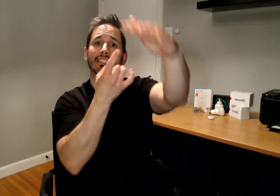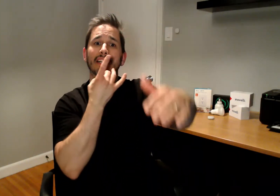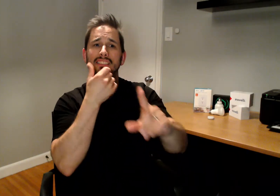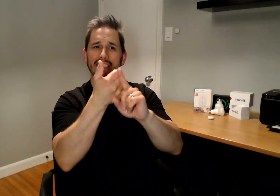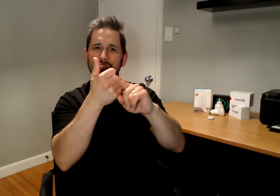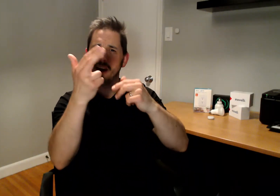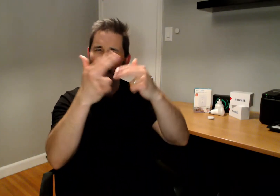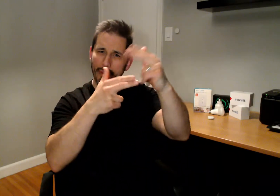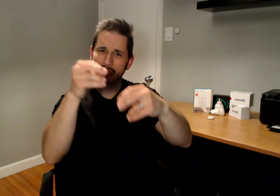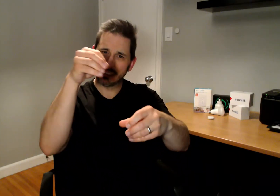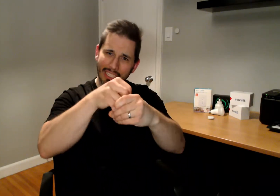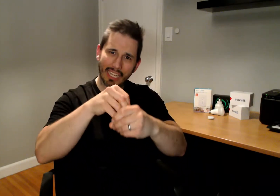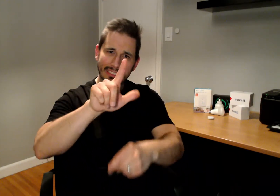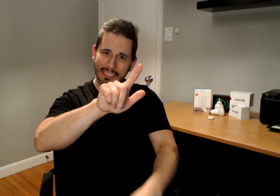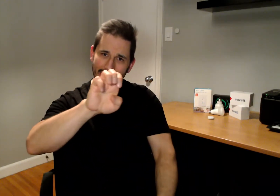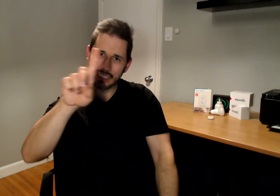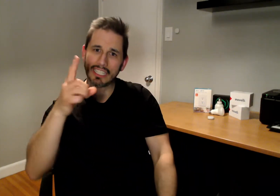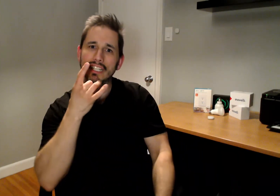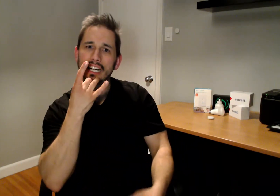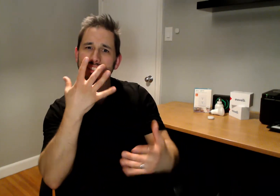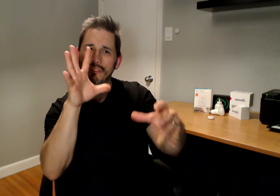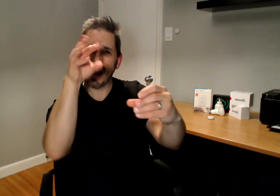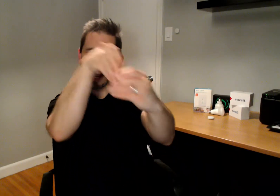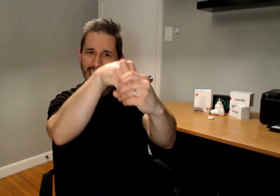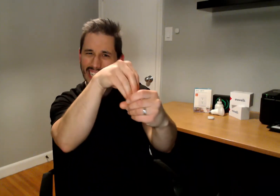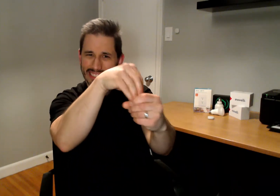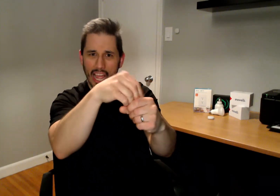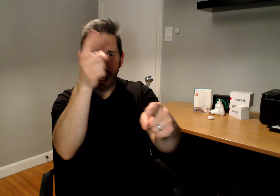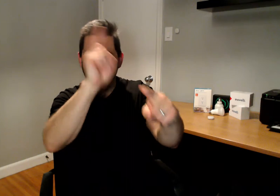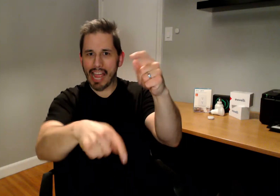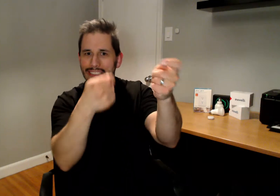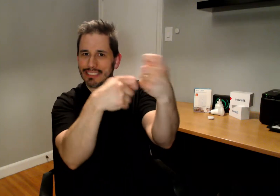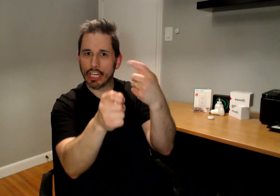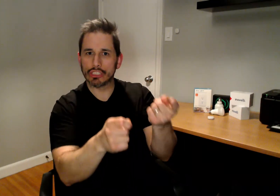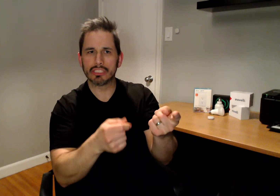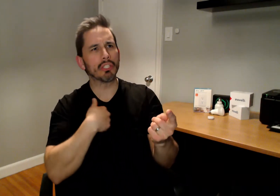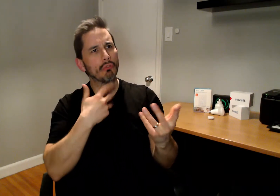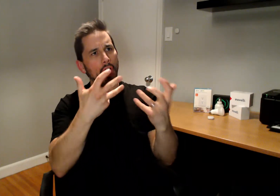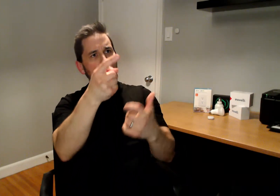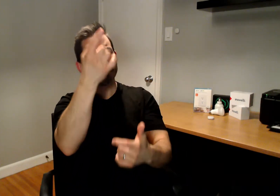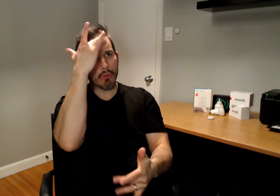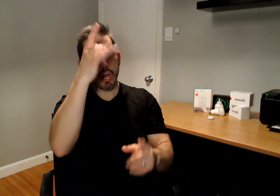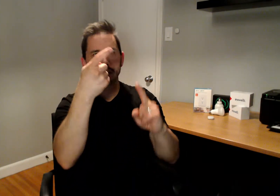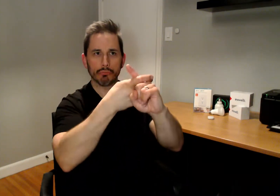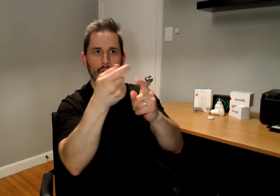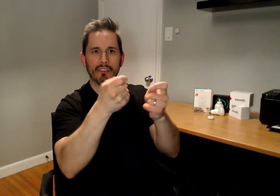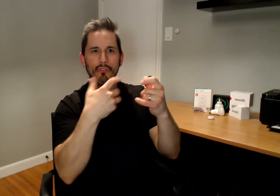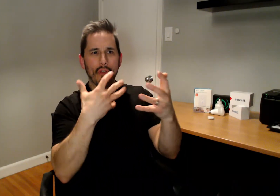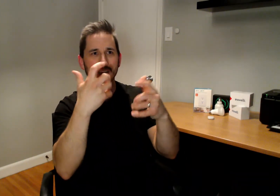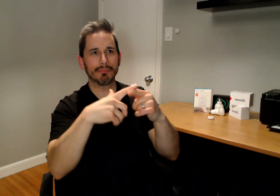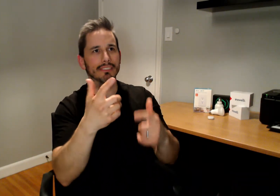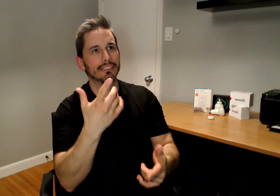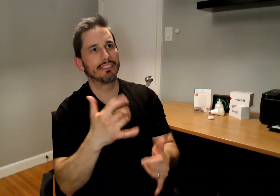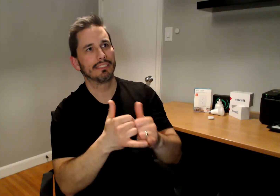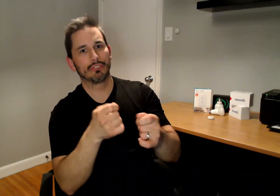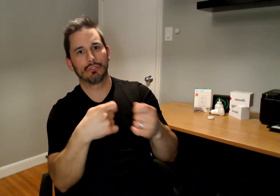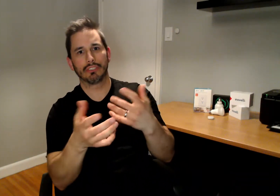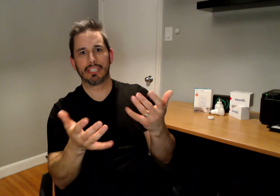Another reason is that in some homes there are LEDs built into the home that you can't replace. If you wanted to be able to